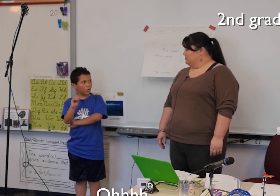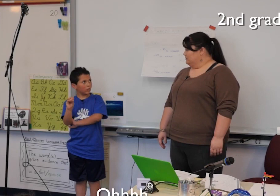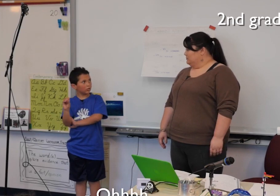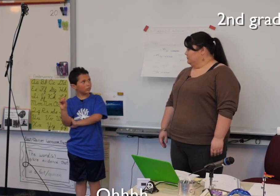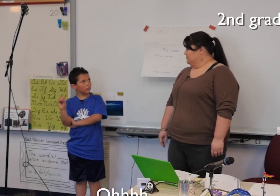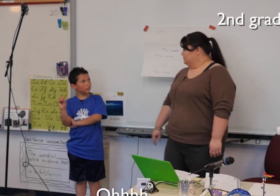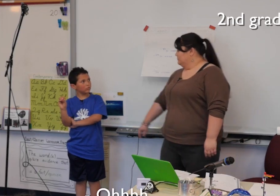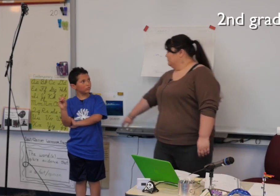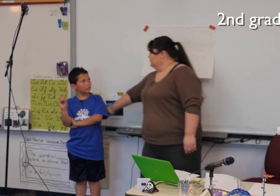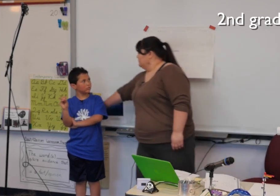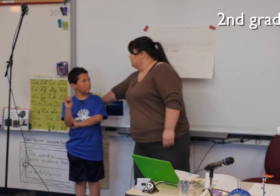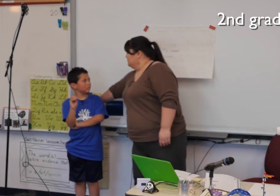O,